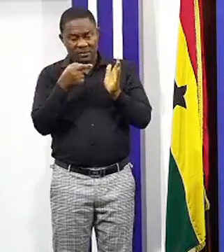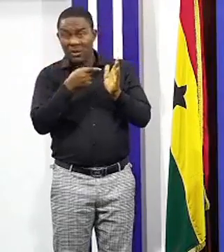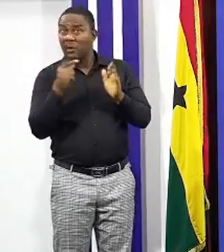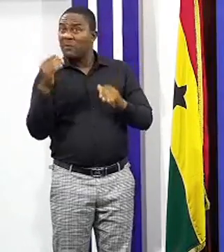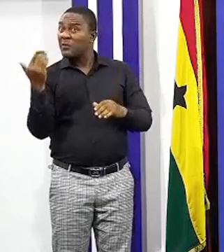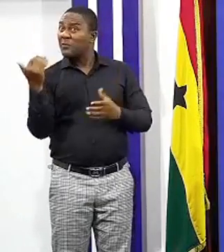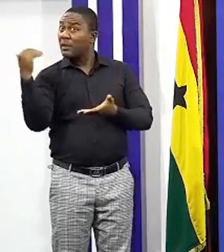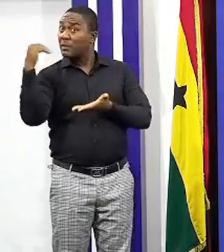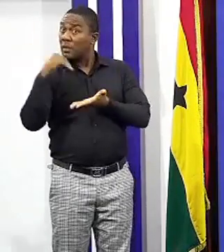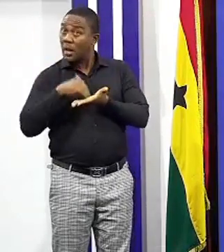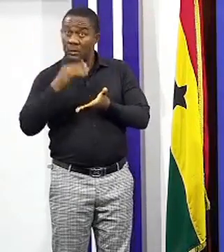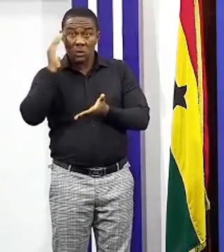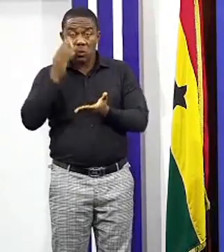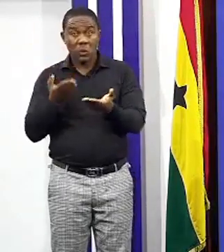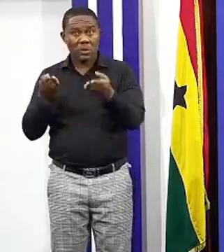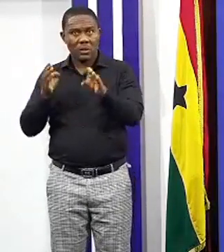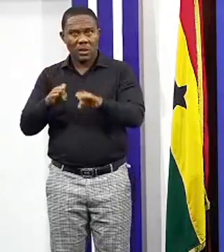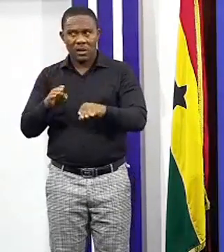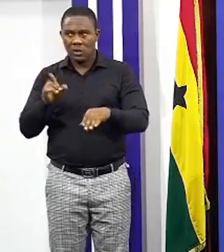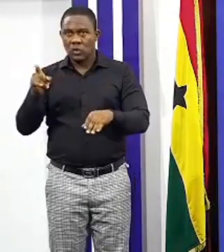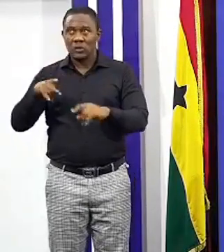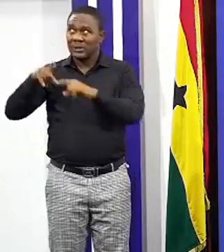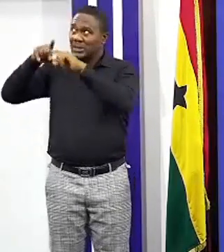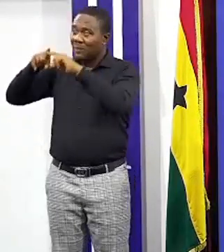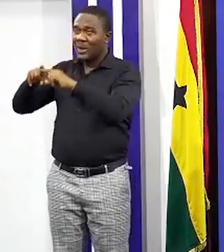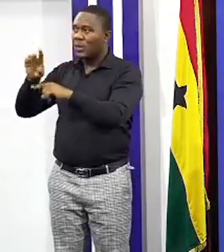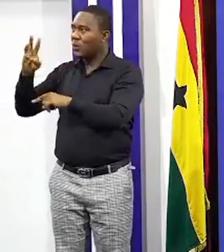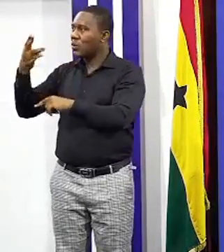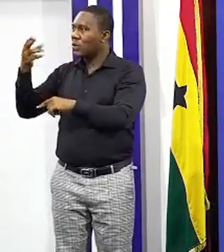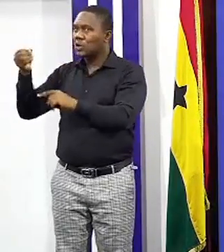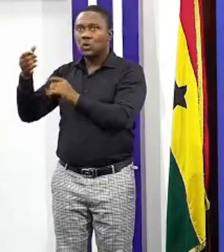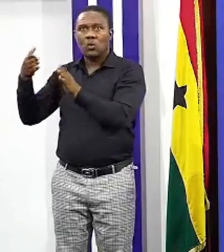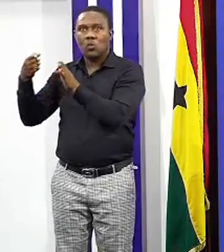die is based on the WHO hypothesis or model.